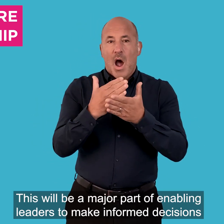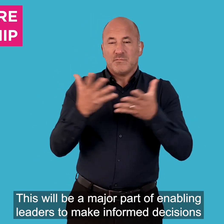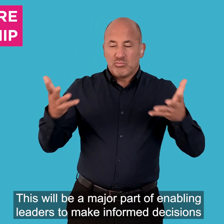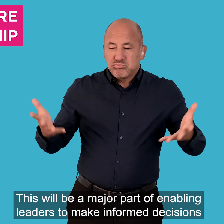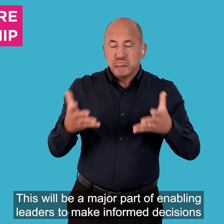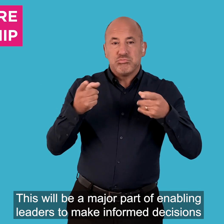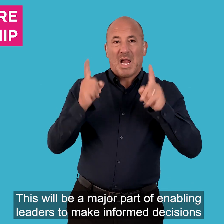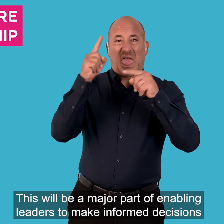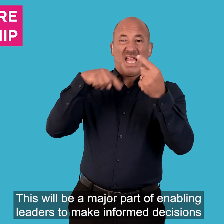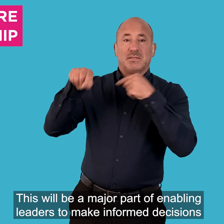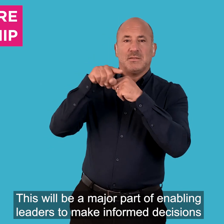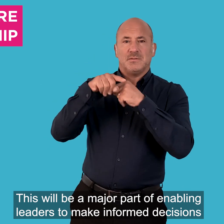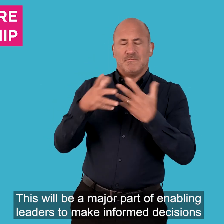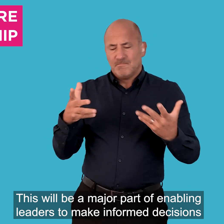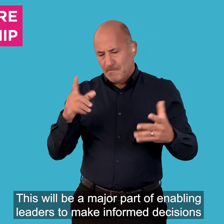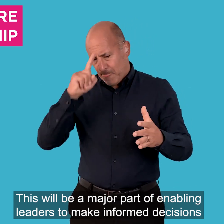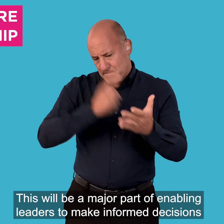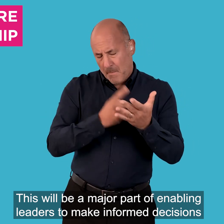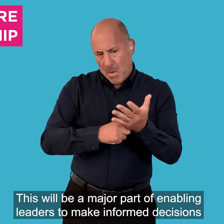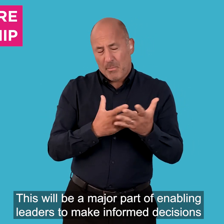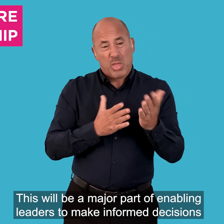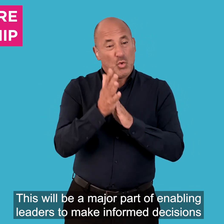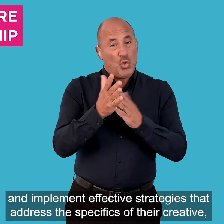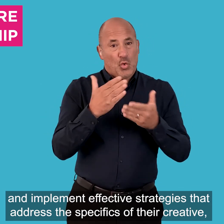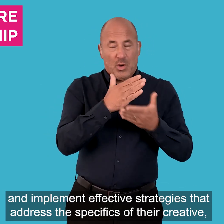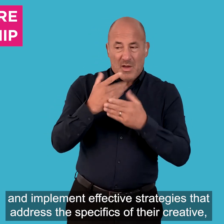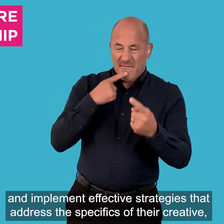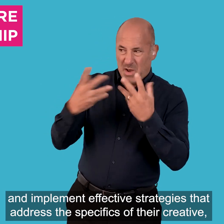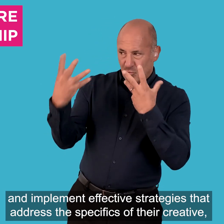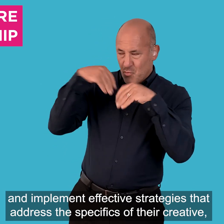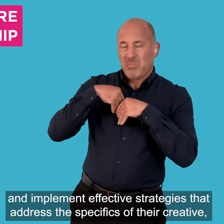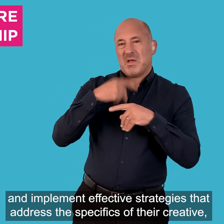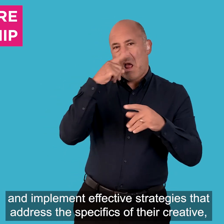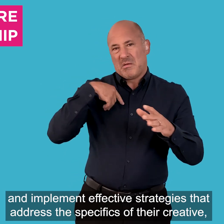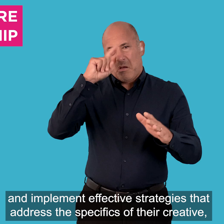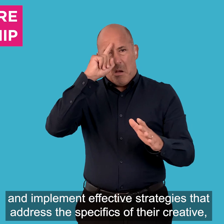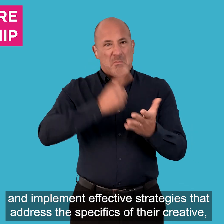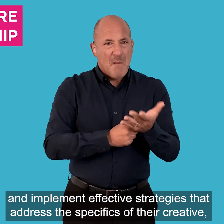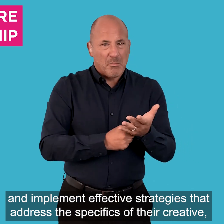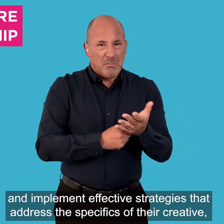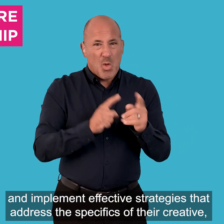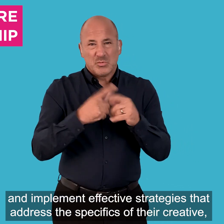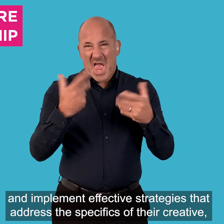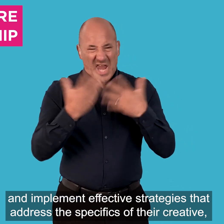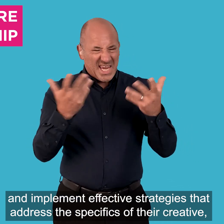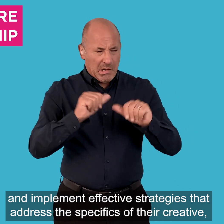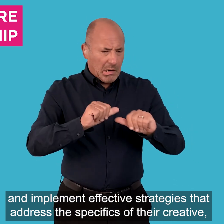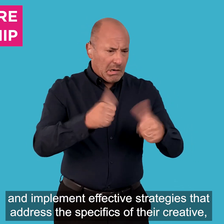This will be a major part of enabling leaders to make informed decisions and implement effective strategies that address